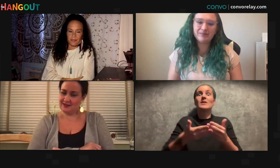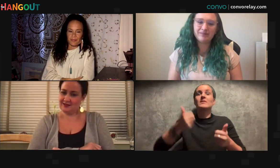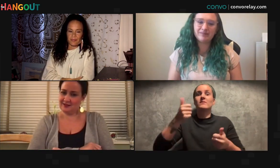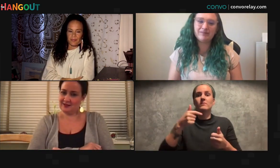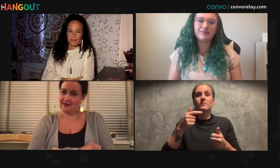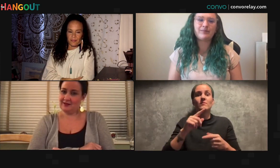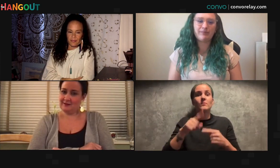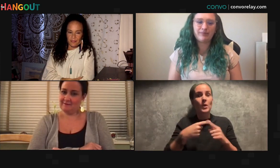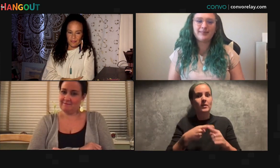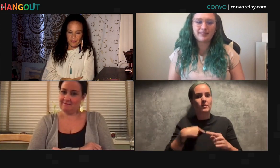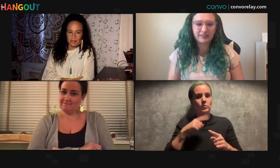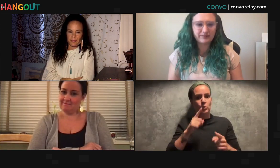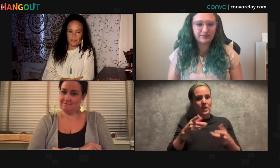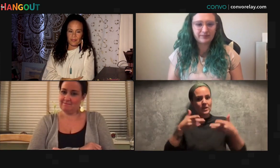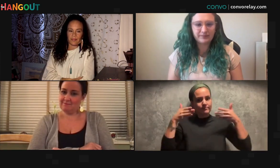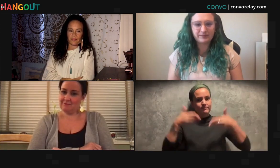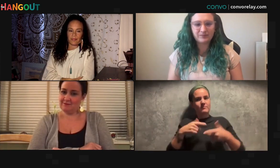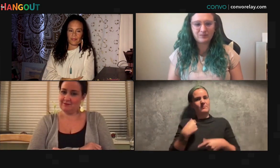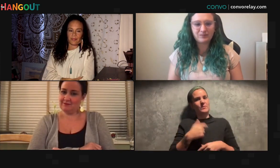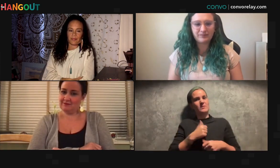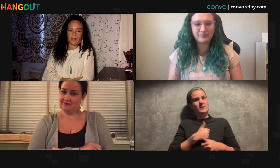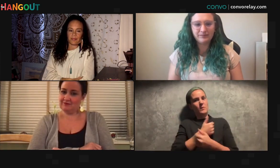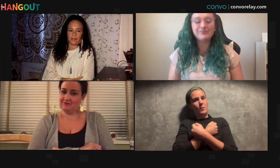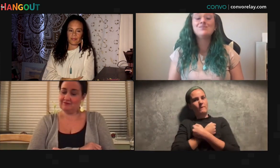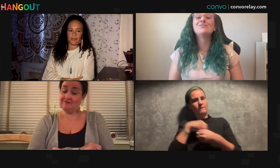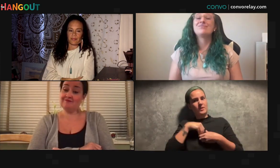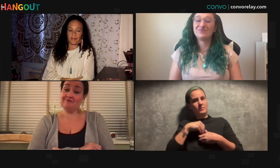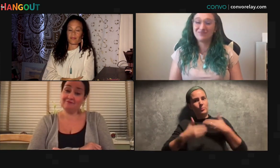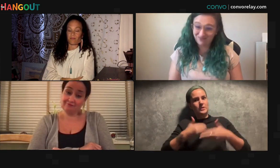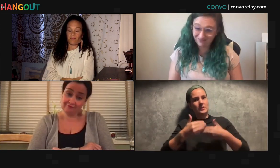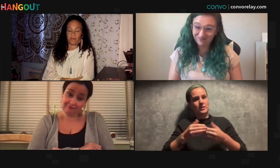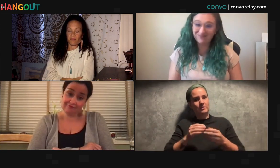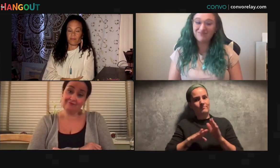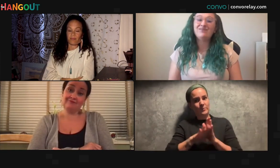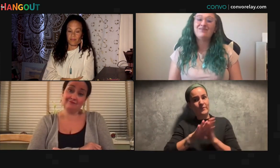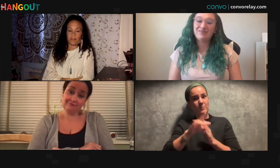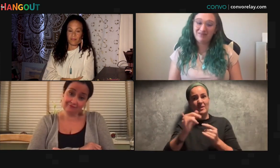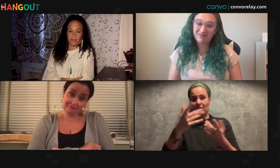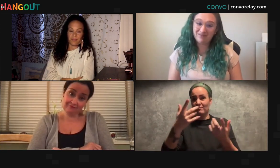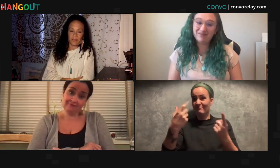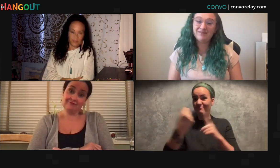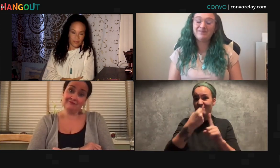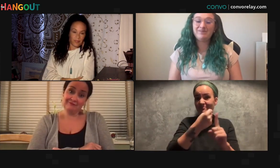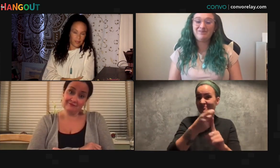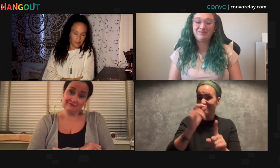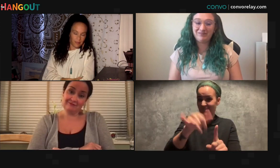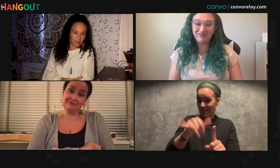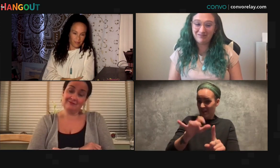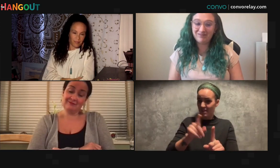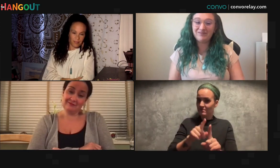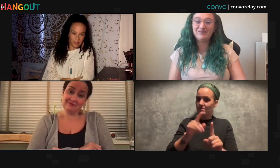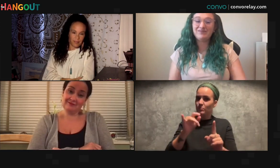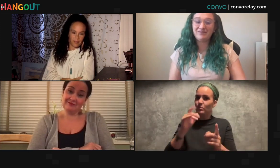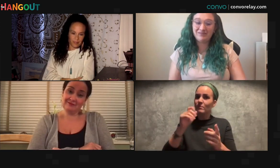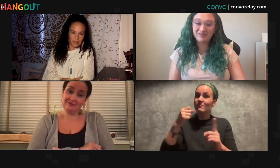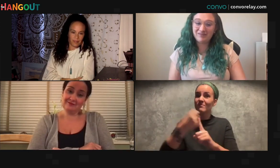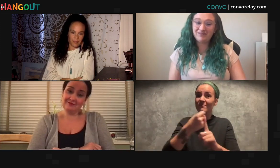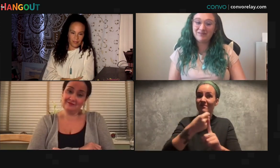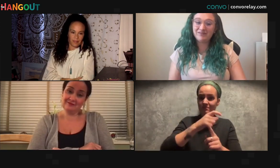and manifesting is so much easier when we truly focus on ourselves and we love ourselves in the process and develop that self-love. So when